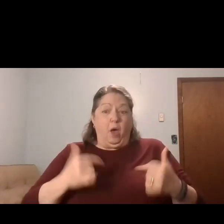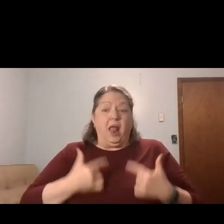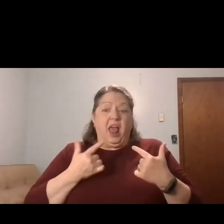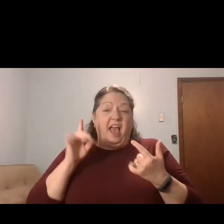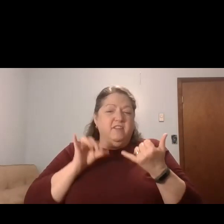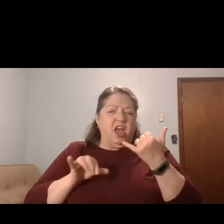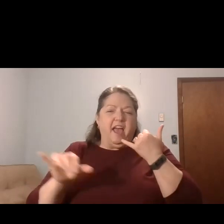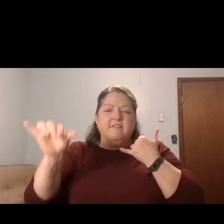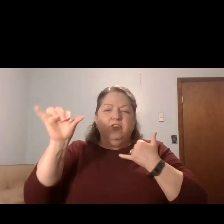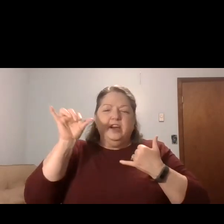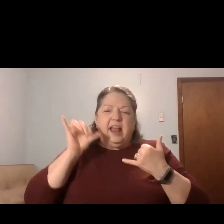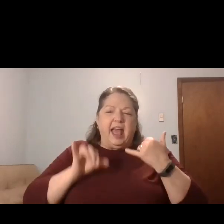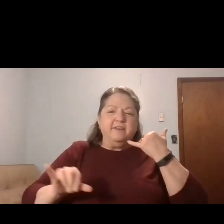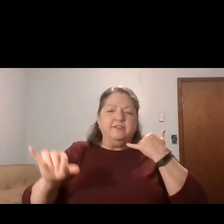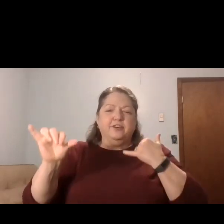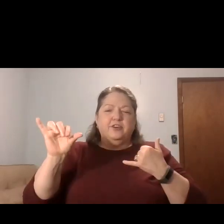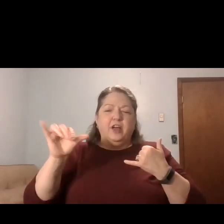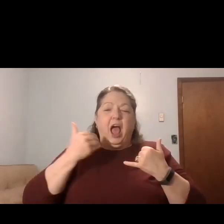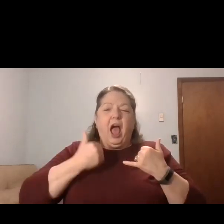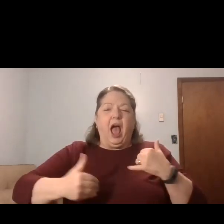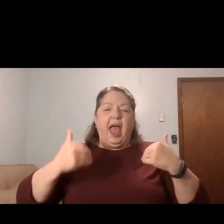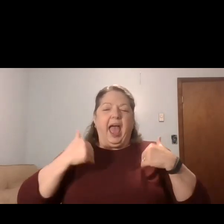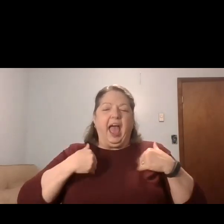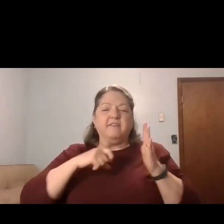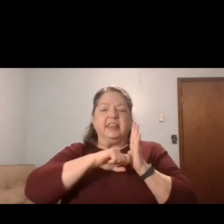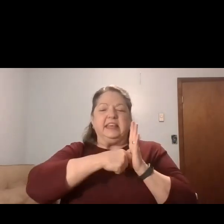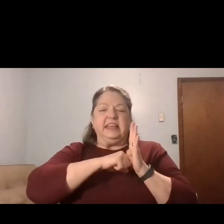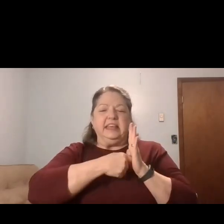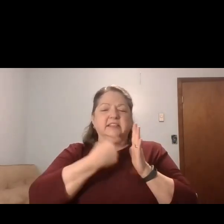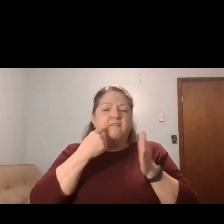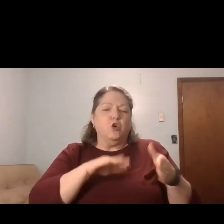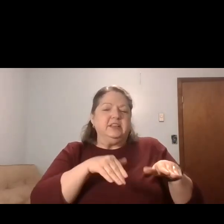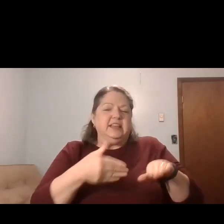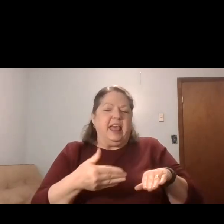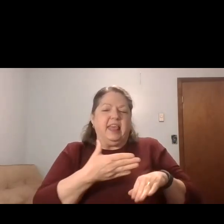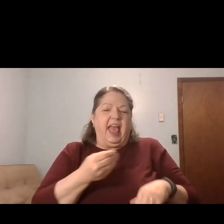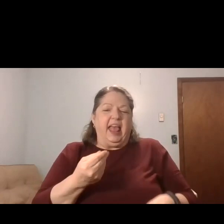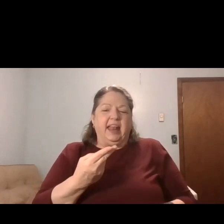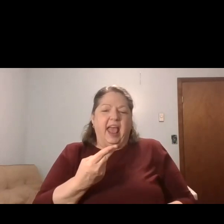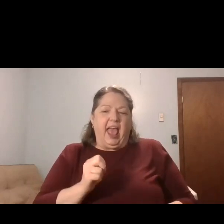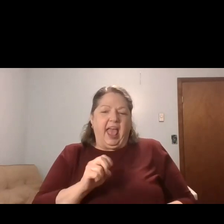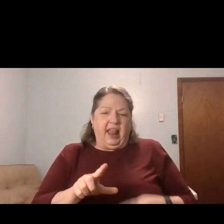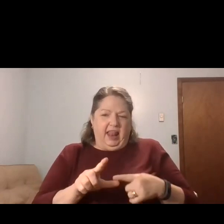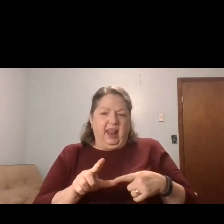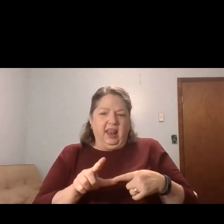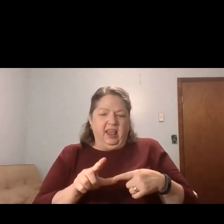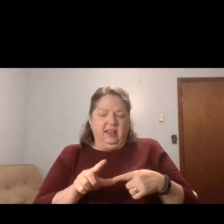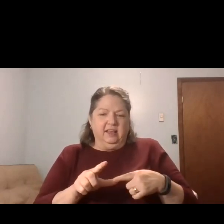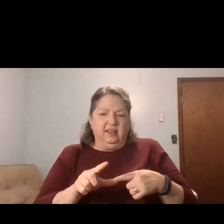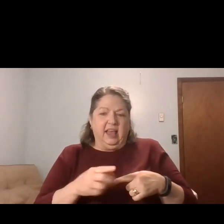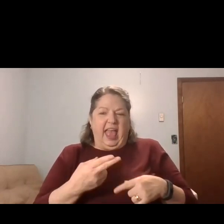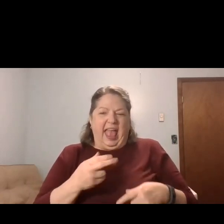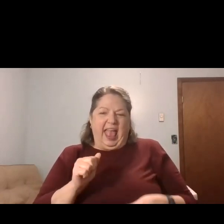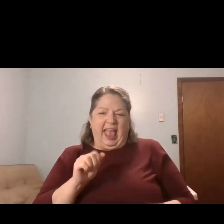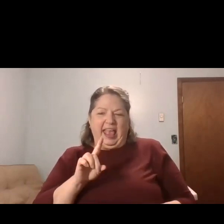forever and ever, and I hold the keys of death and Hades. Jesus is speaking there, and it's biblical. This